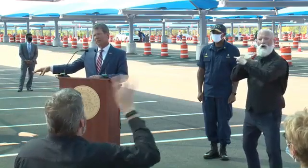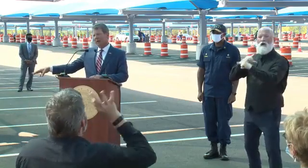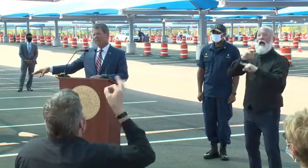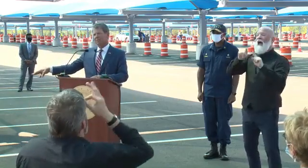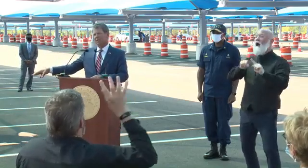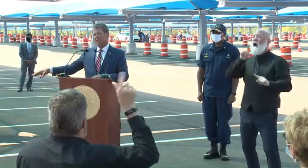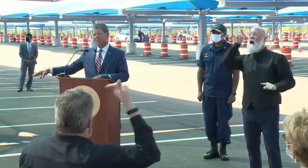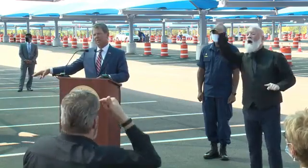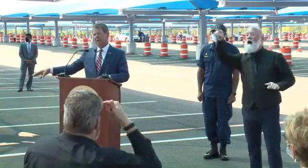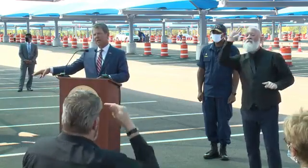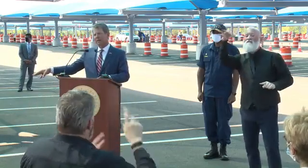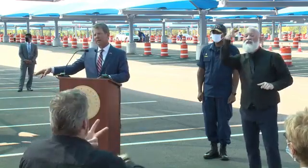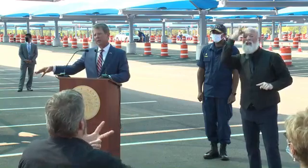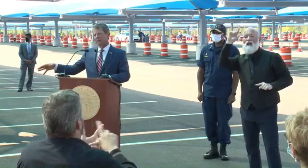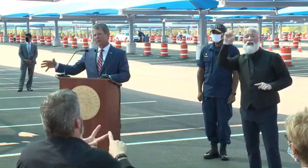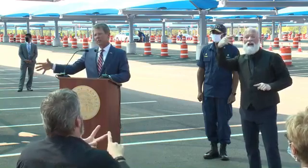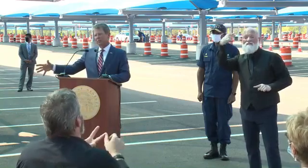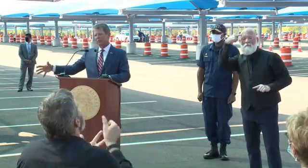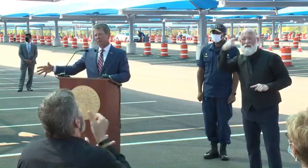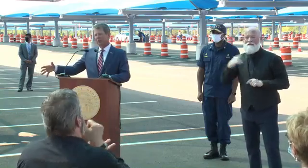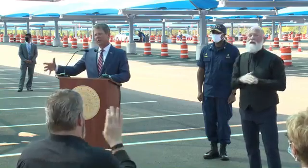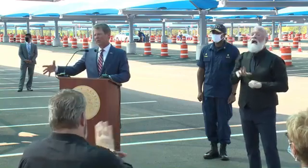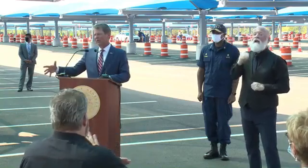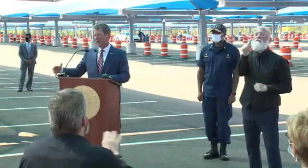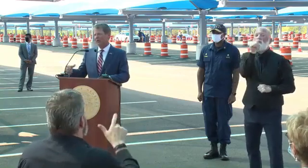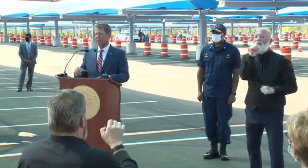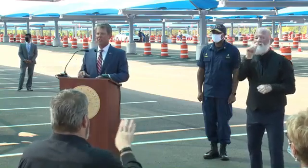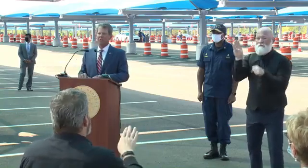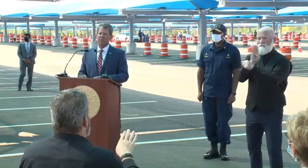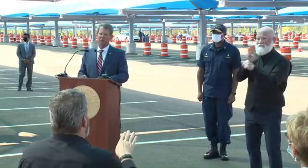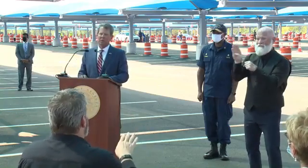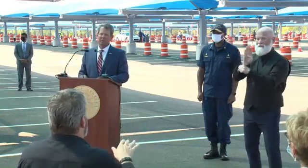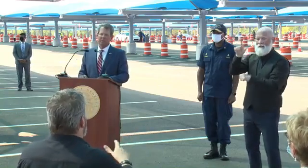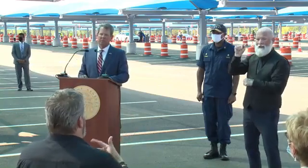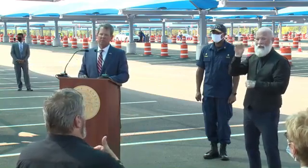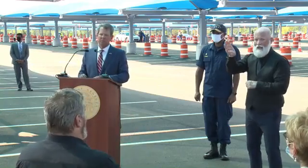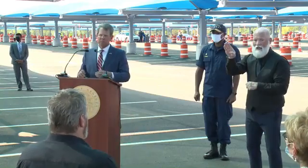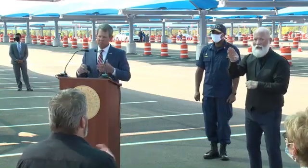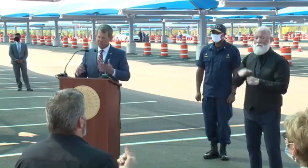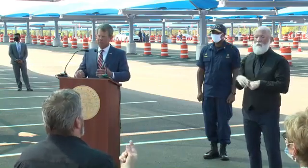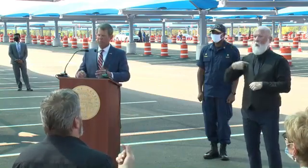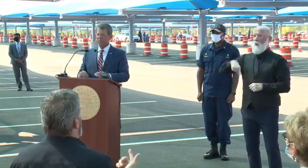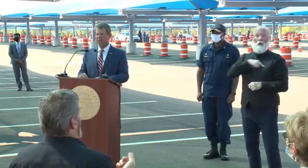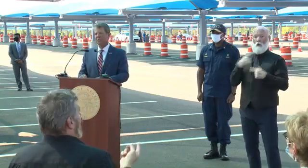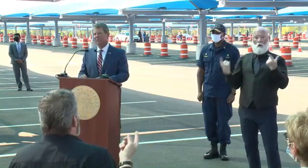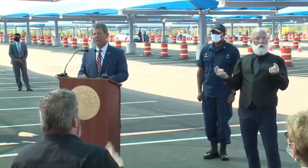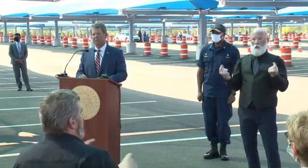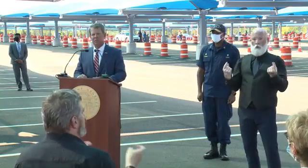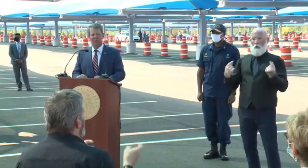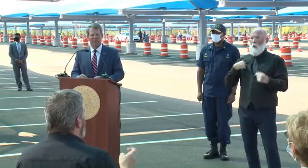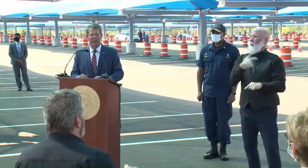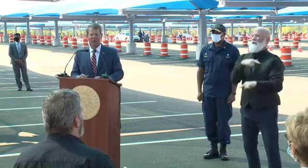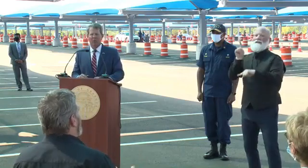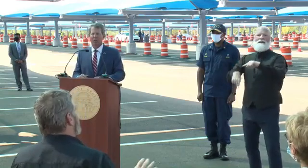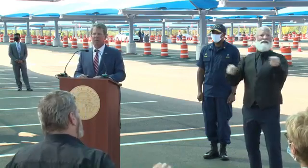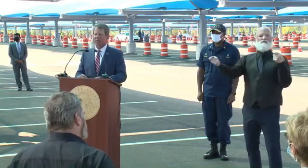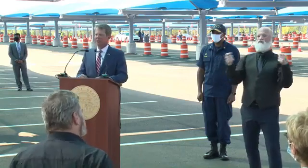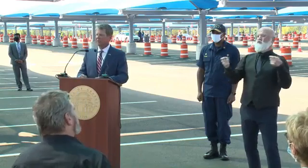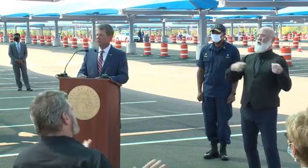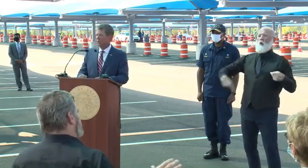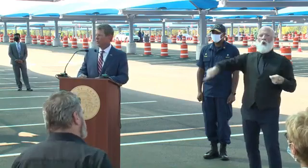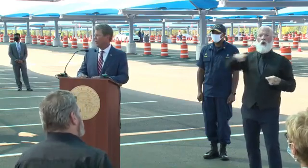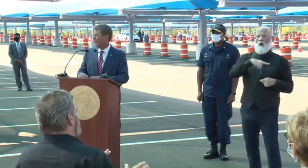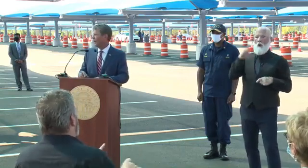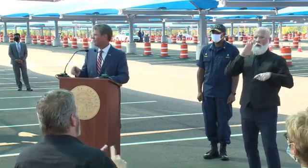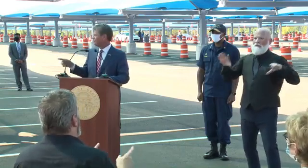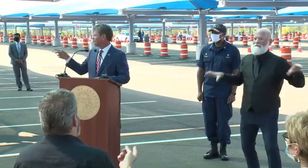also have the private sector side that, other than urging and pushing them, there's really not a whole lot we